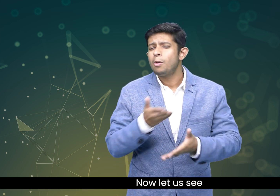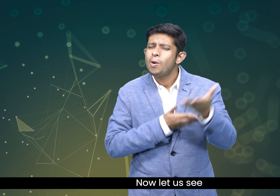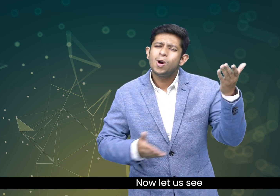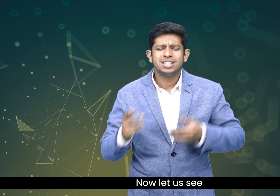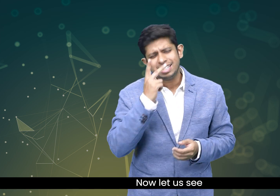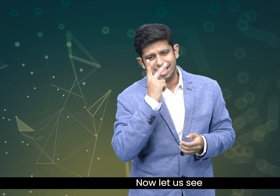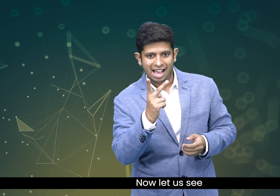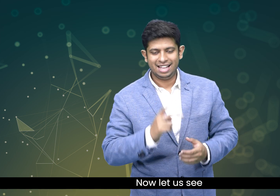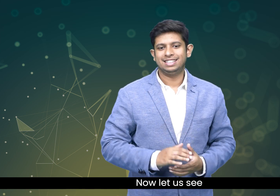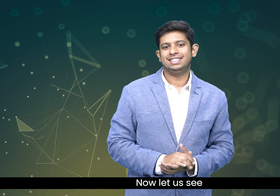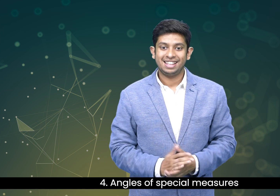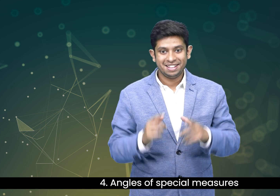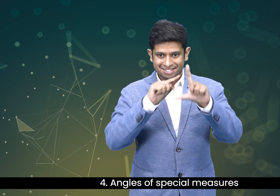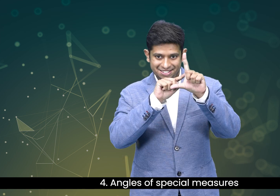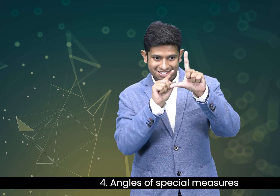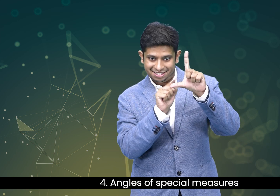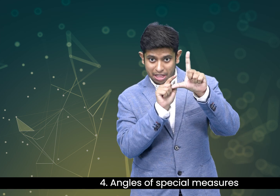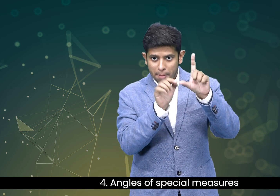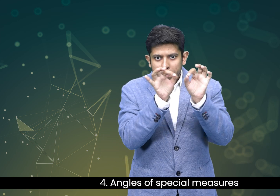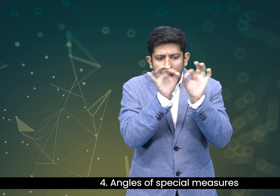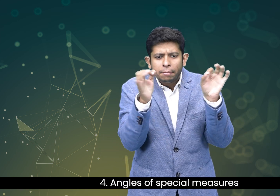Now let us see angles of special measures.